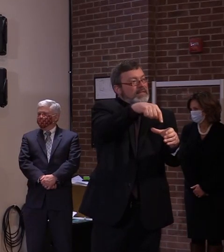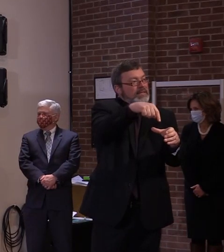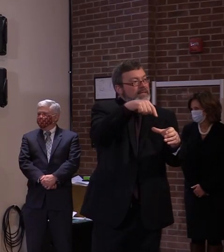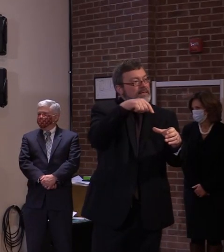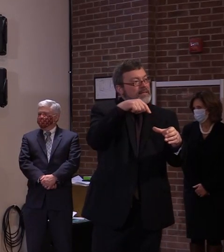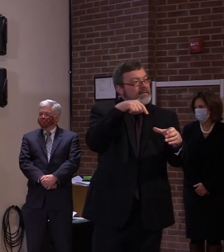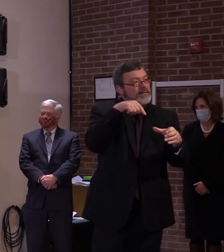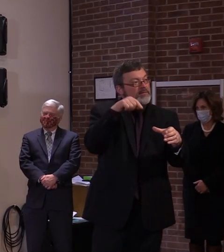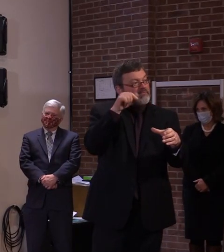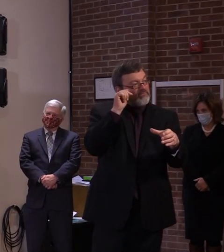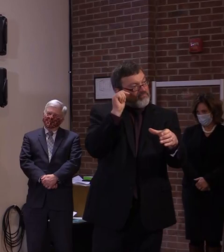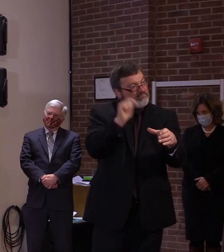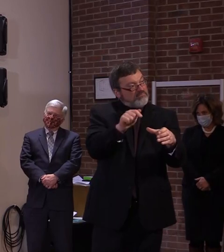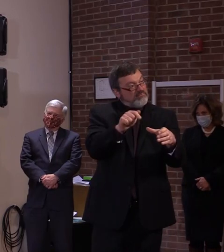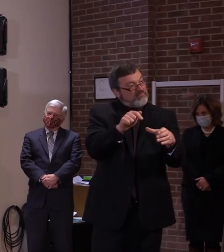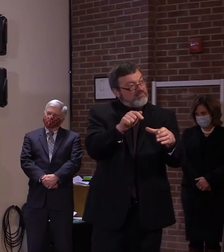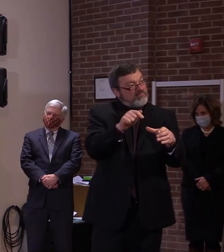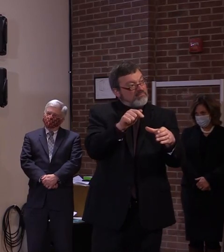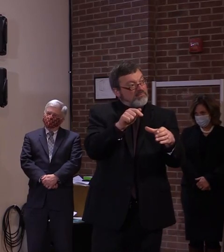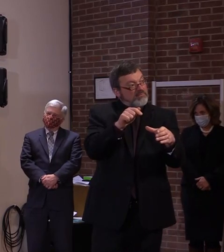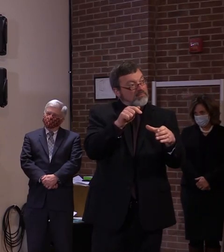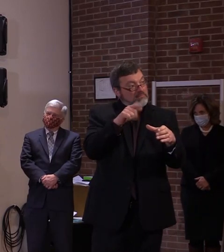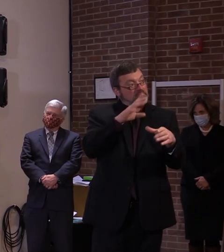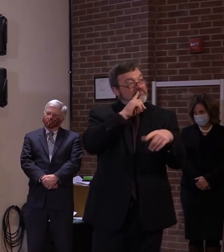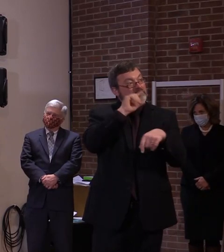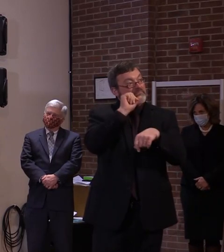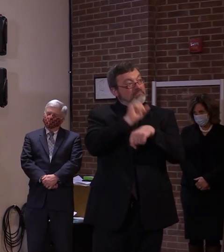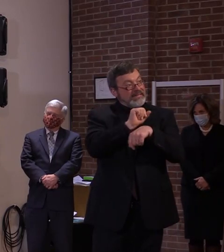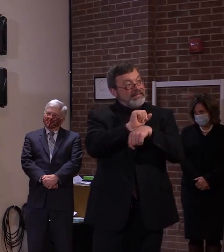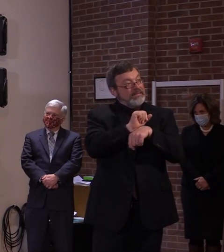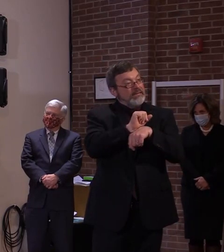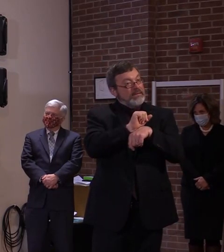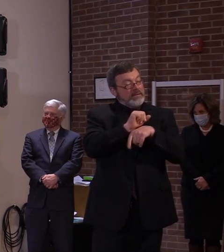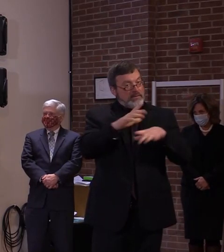and perhaps how many merely tested positive but